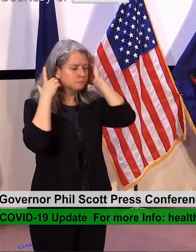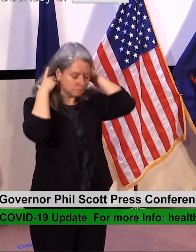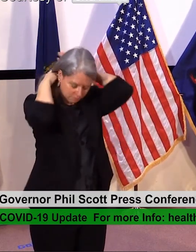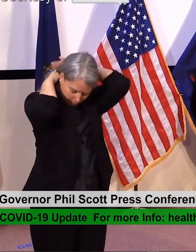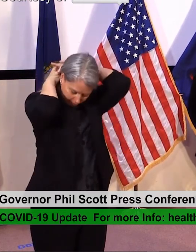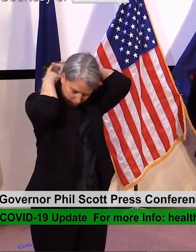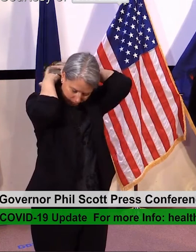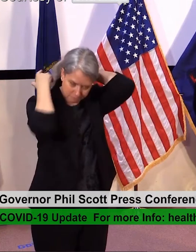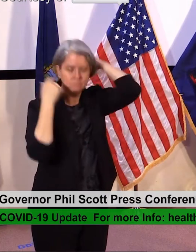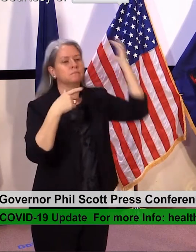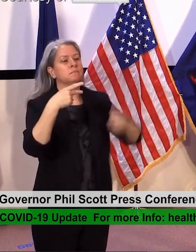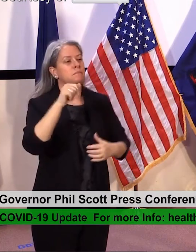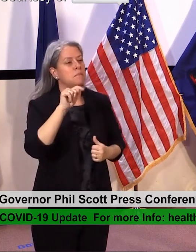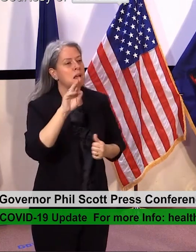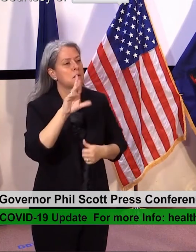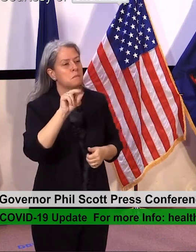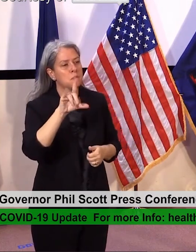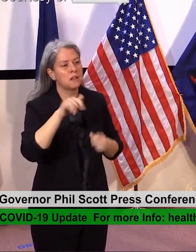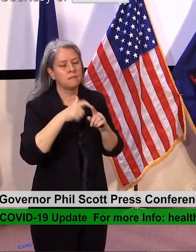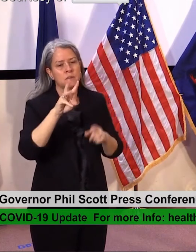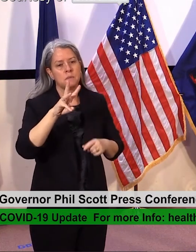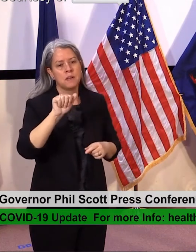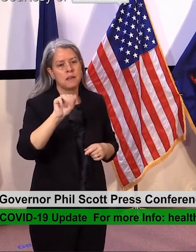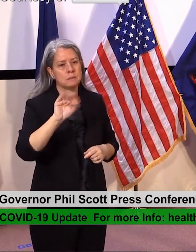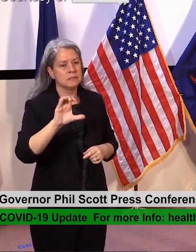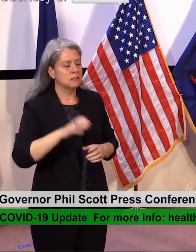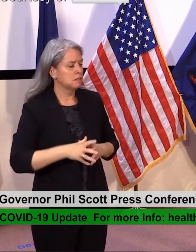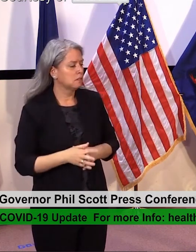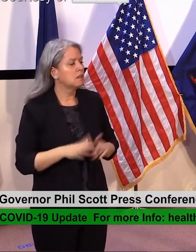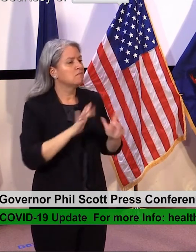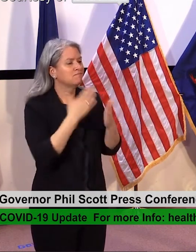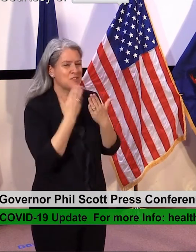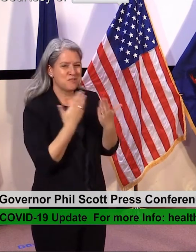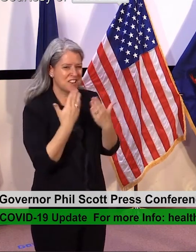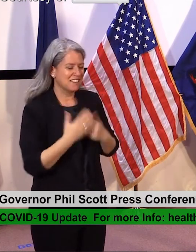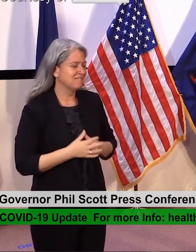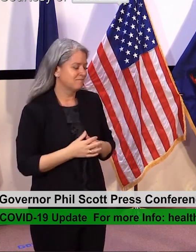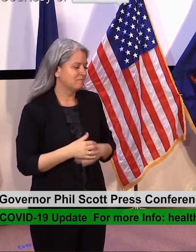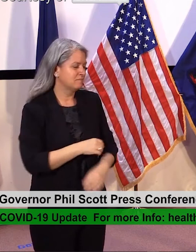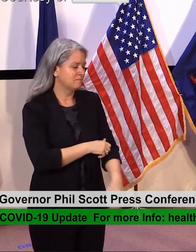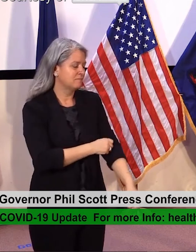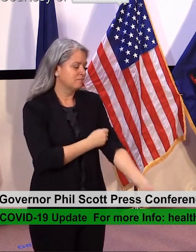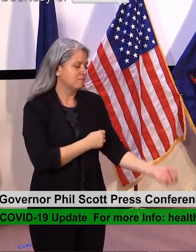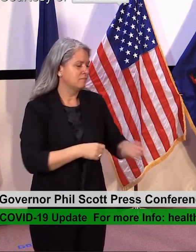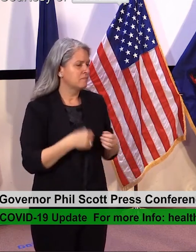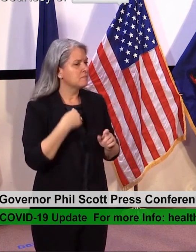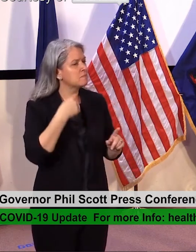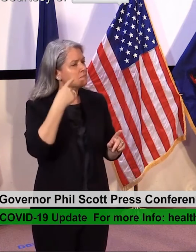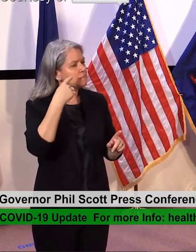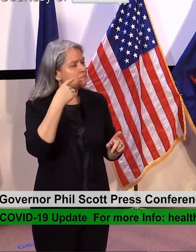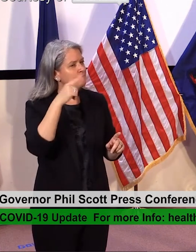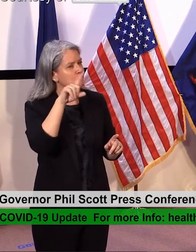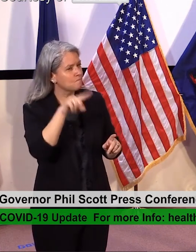Okay. Pat Bradley, WAMC. Good morning. I think my question is